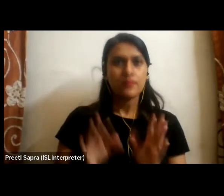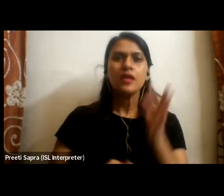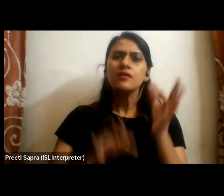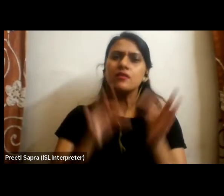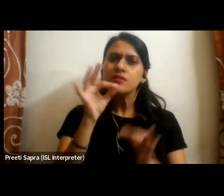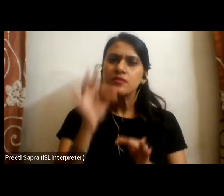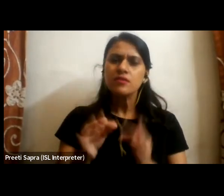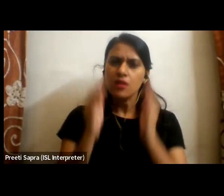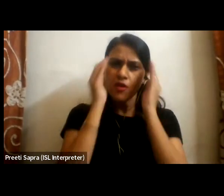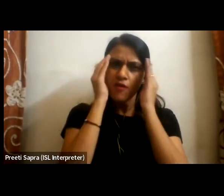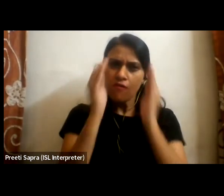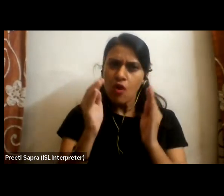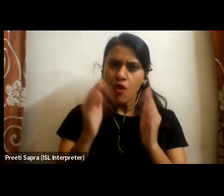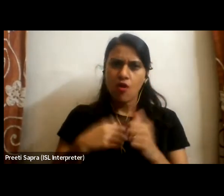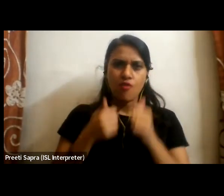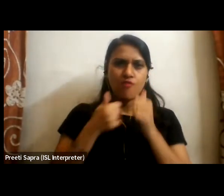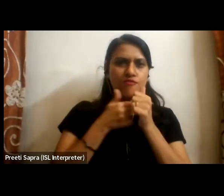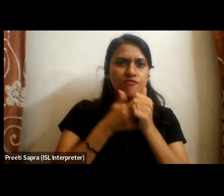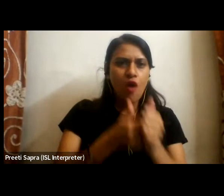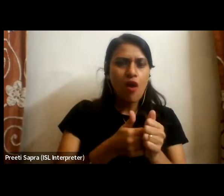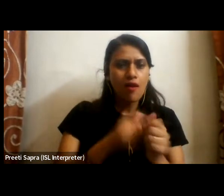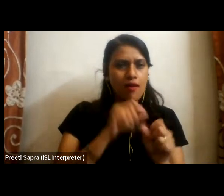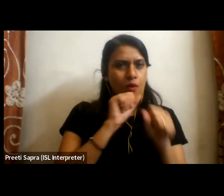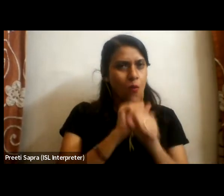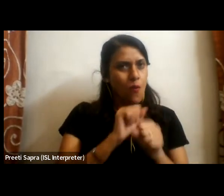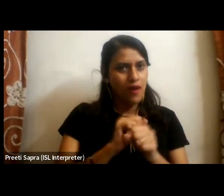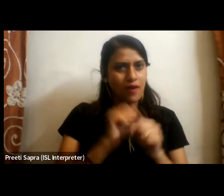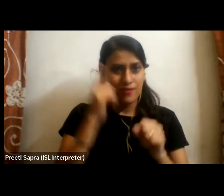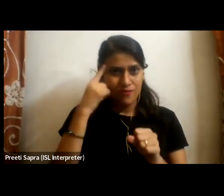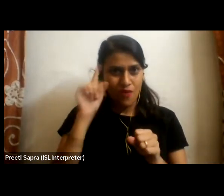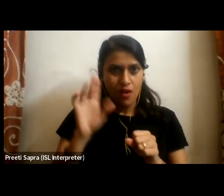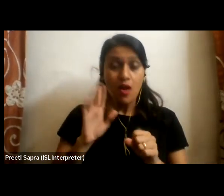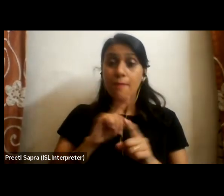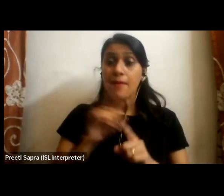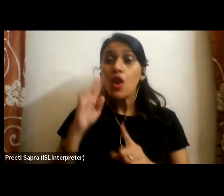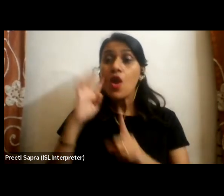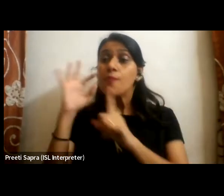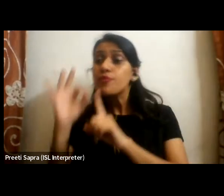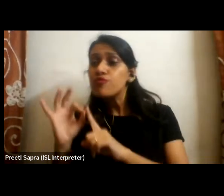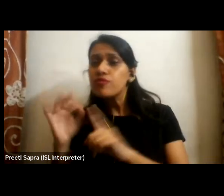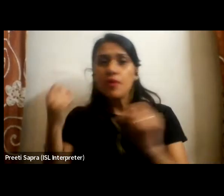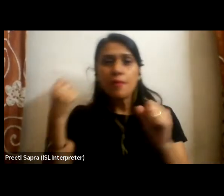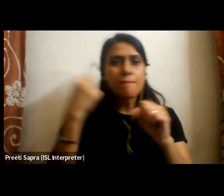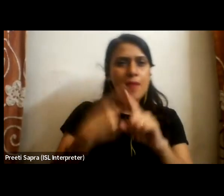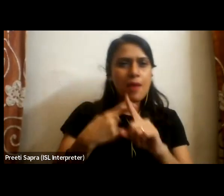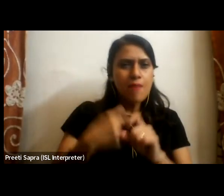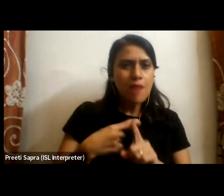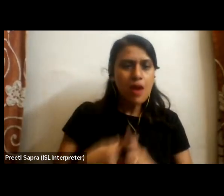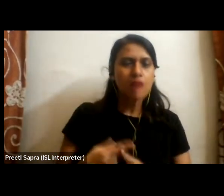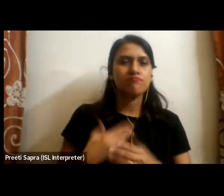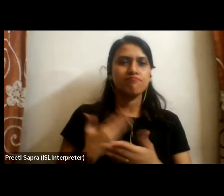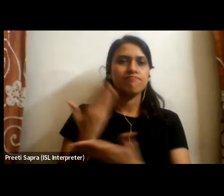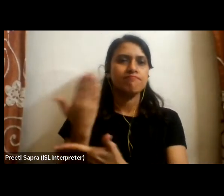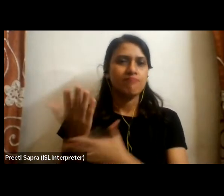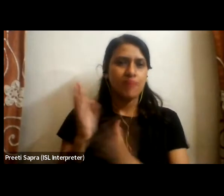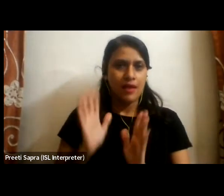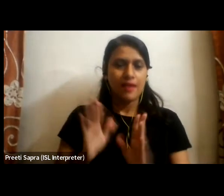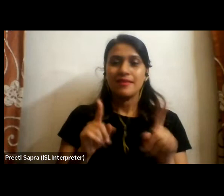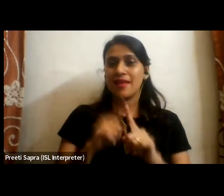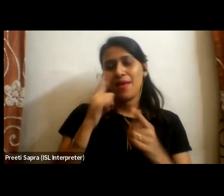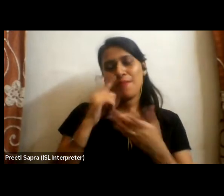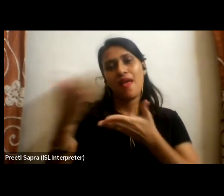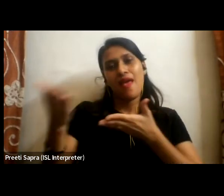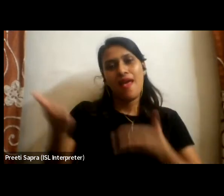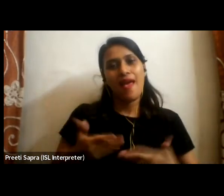our commitment towards enabling evidence-based reforms, I'm delighted to have Dr. Aparna Chandra